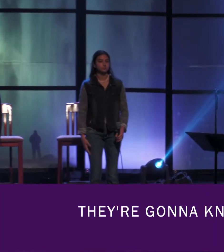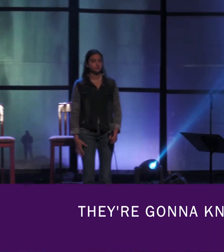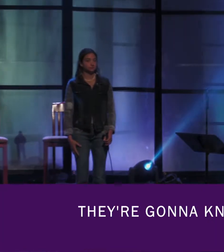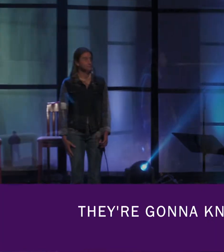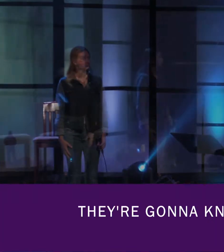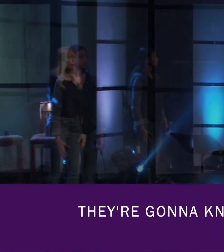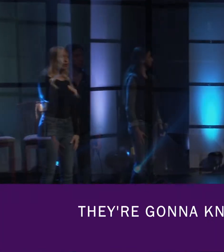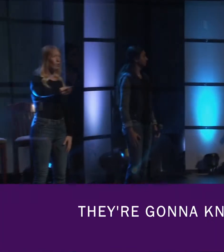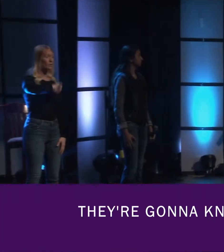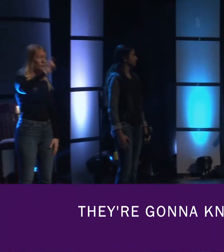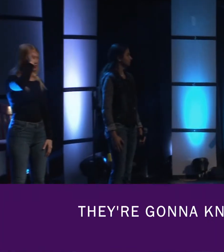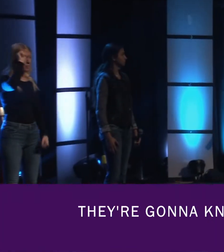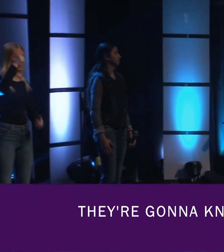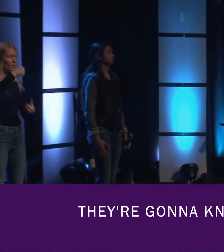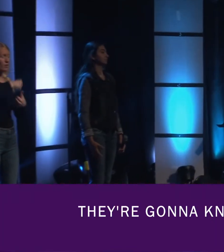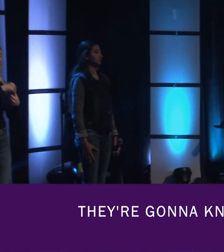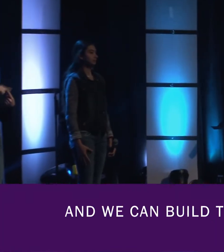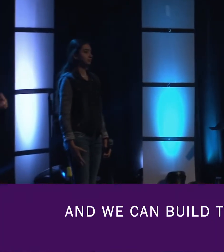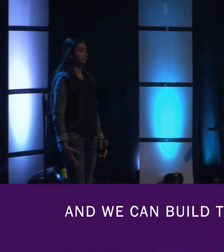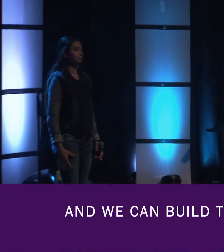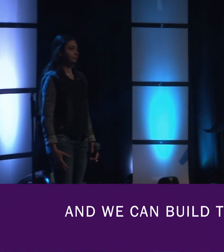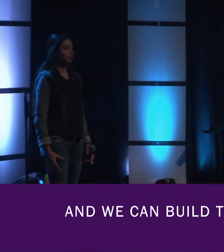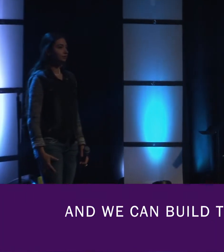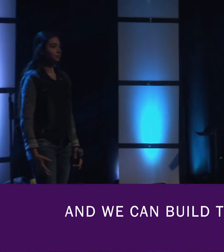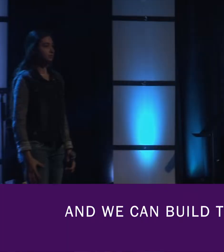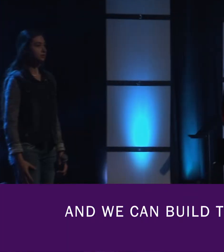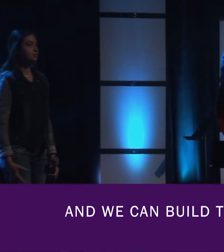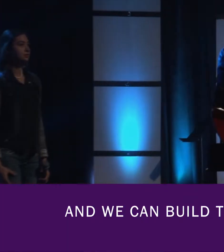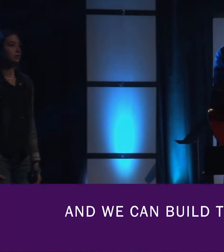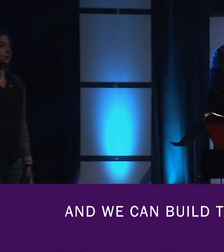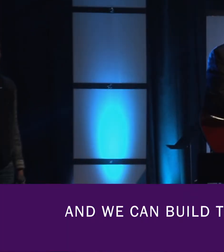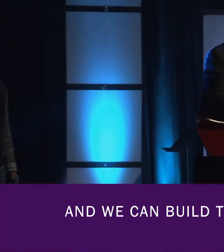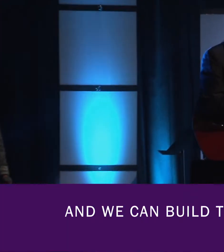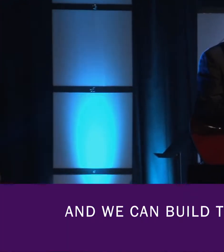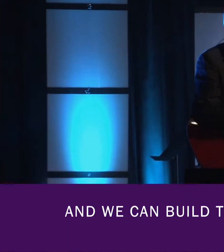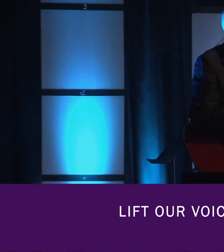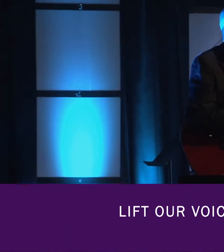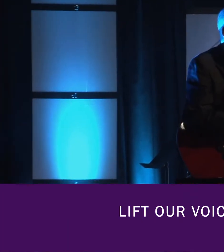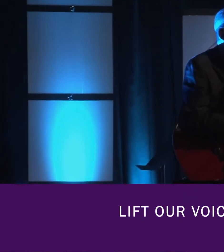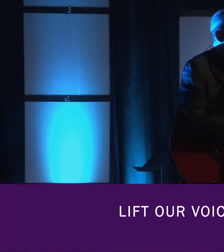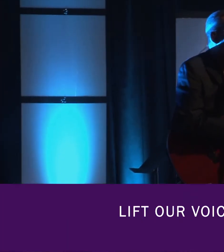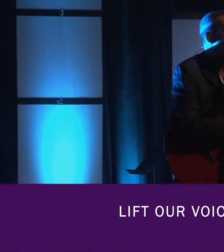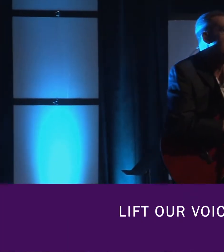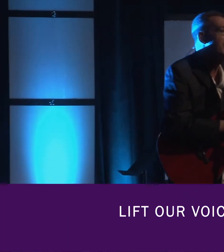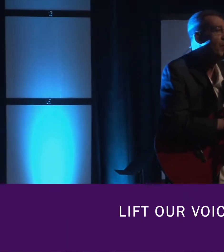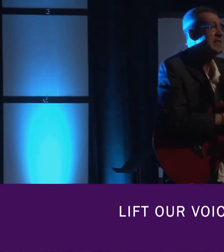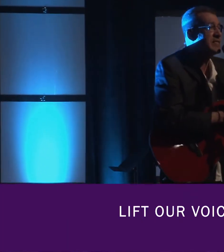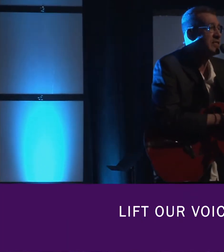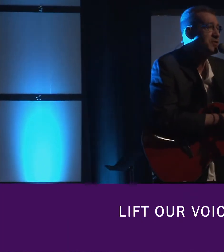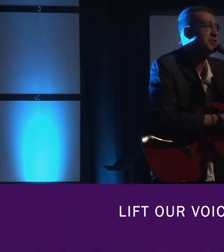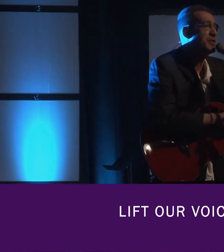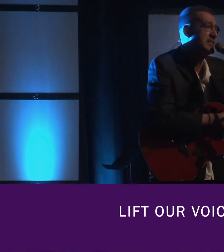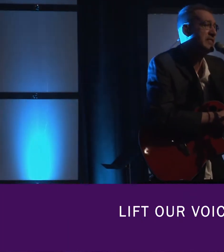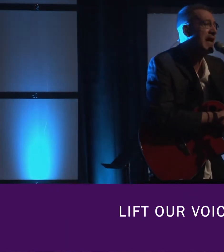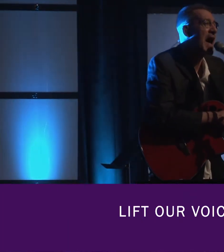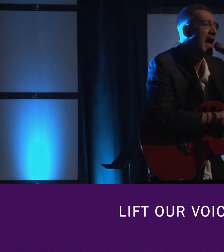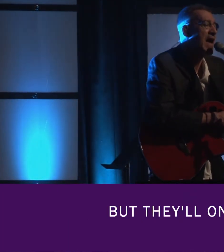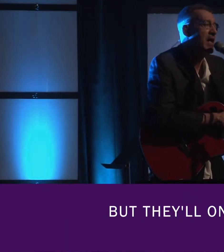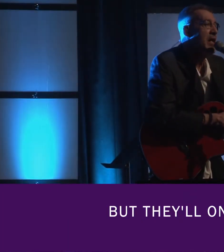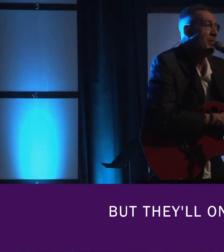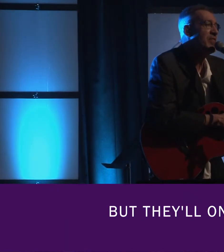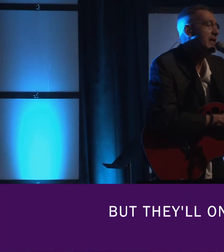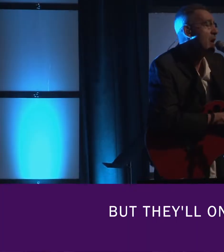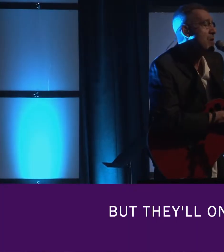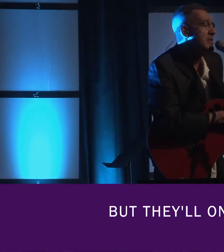Whoa, they're gonna know us by our love. We could build the tallest steeples, lift our voices to the